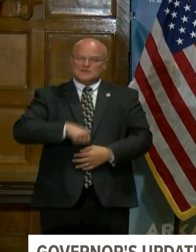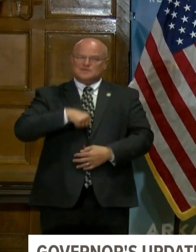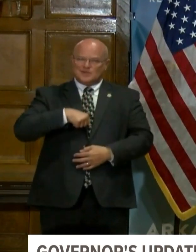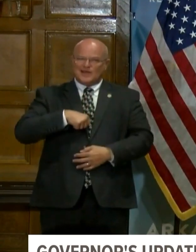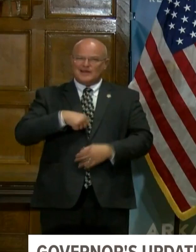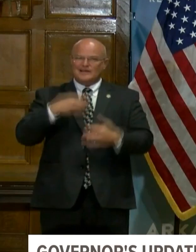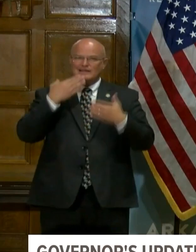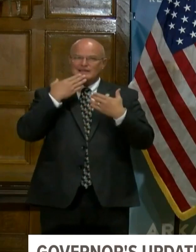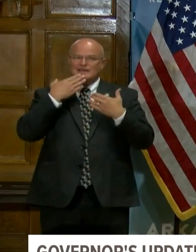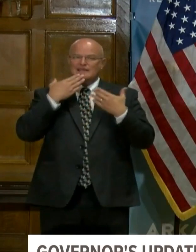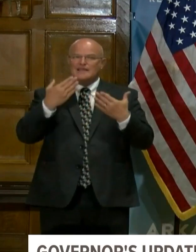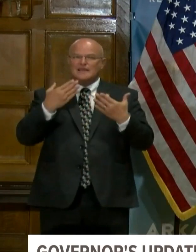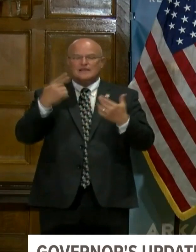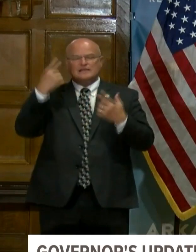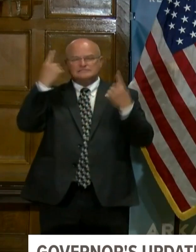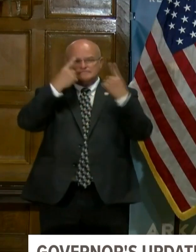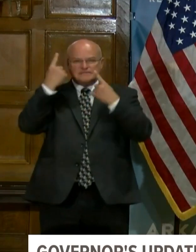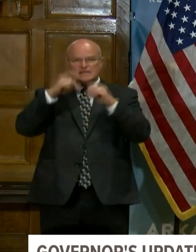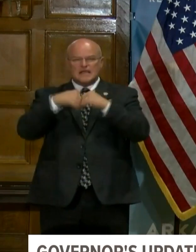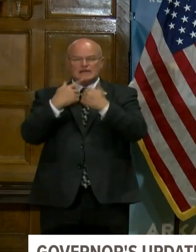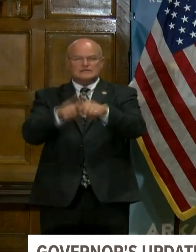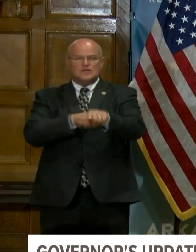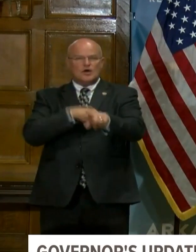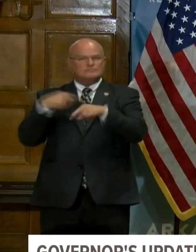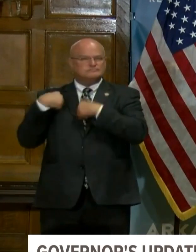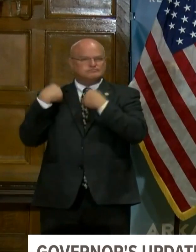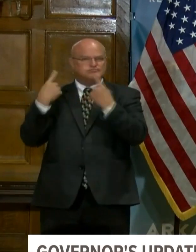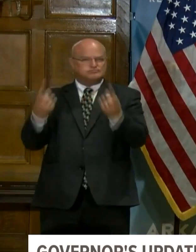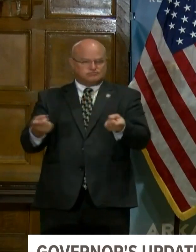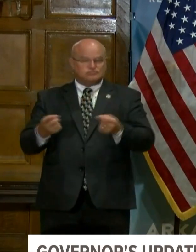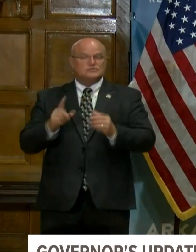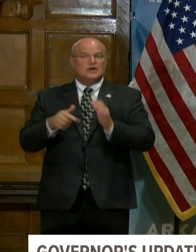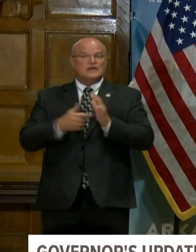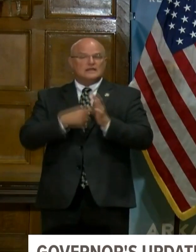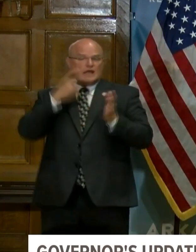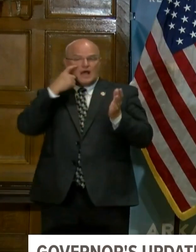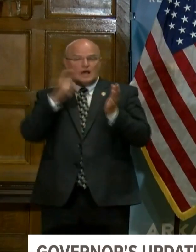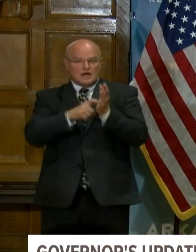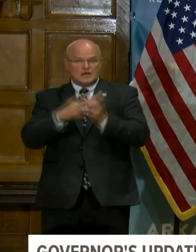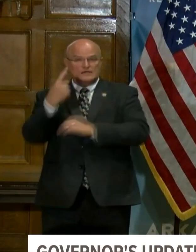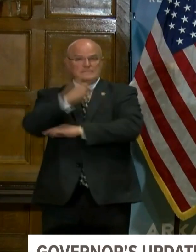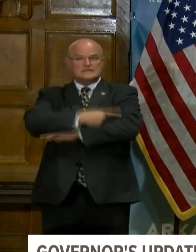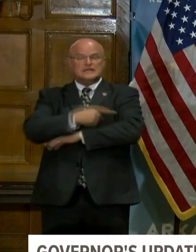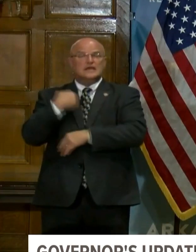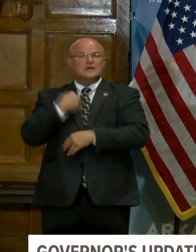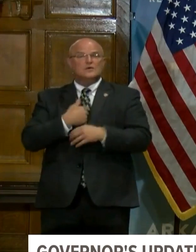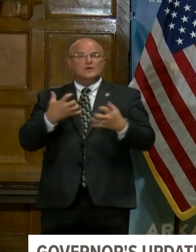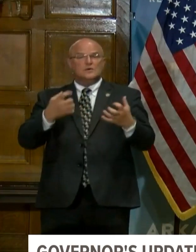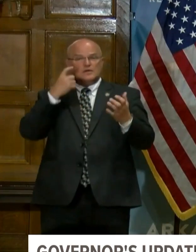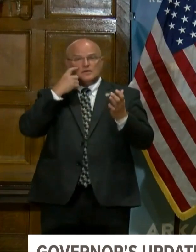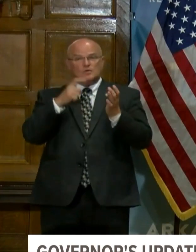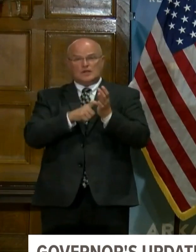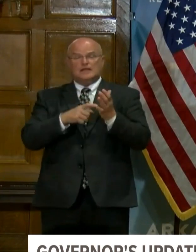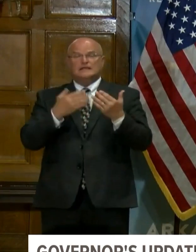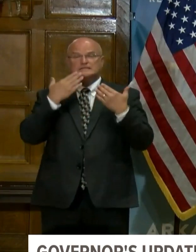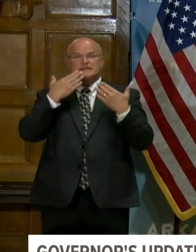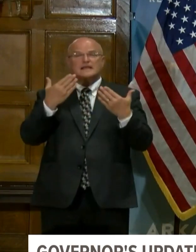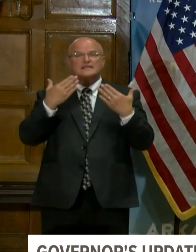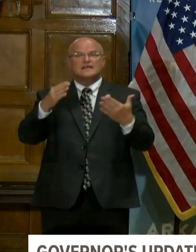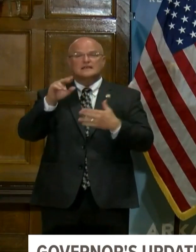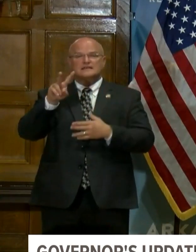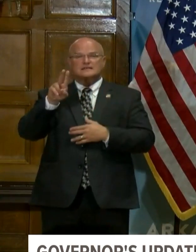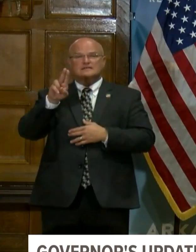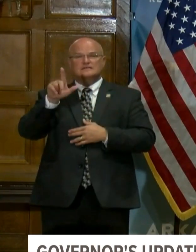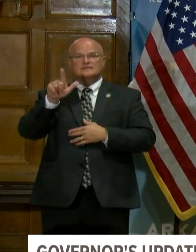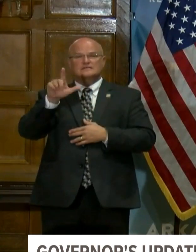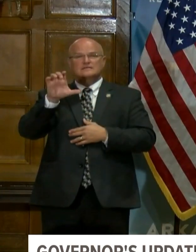think about how long this has been going on. And so it's just a noteworthy day that we wanted to recognize and thank